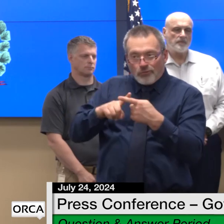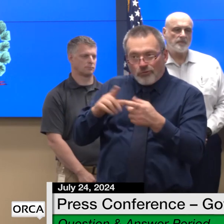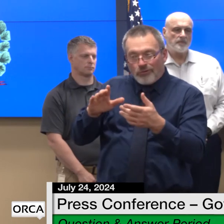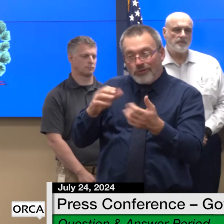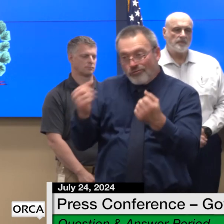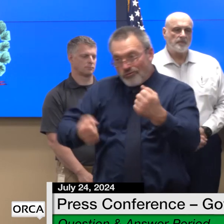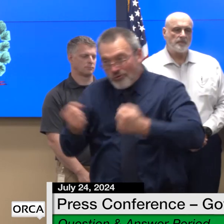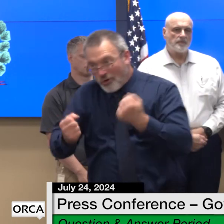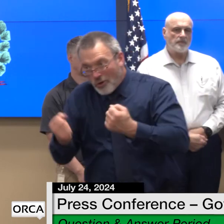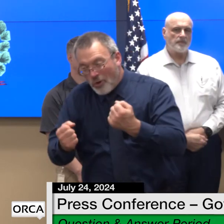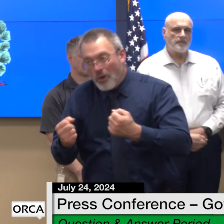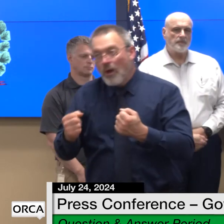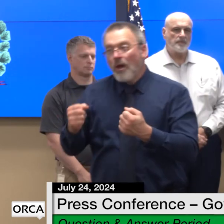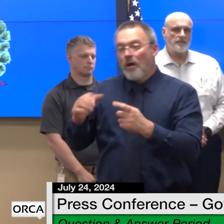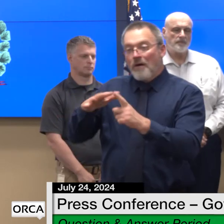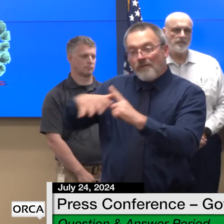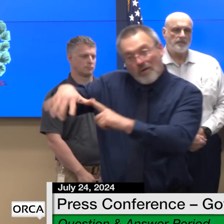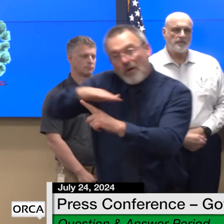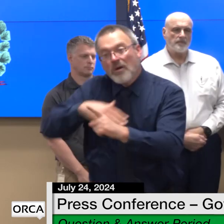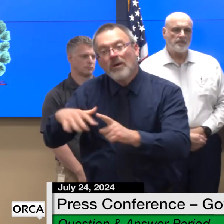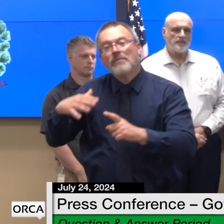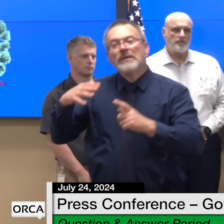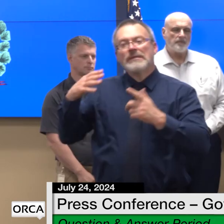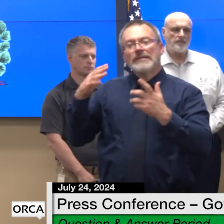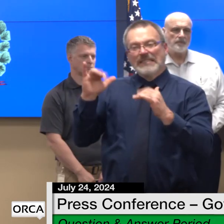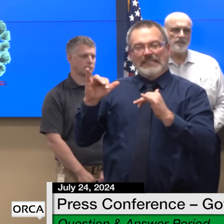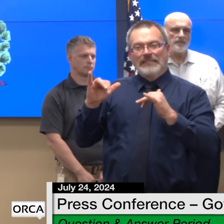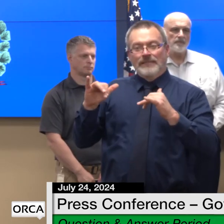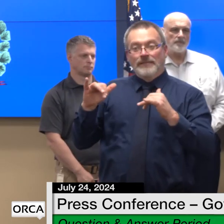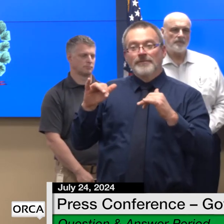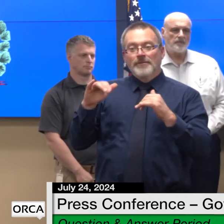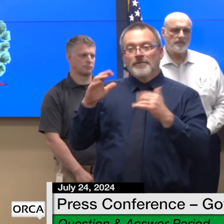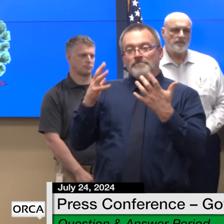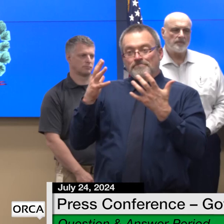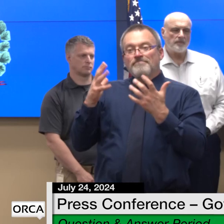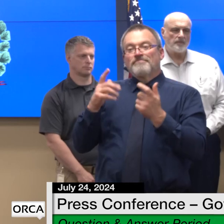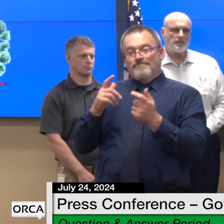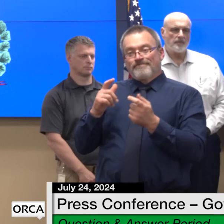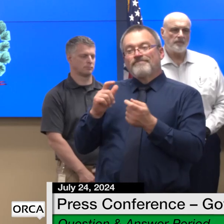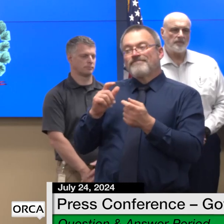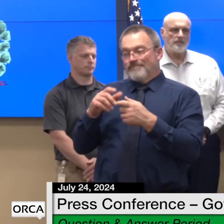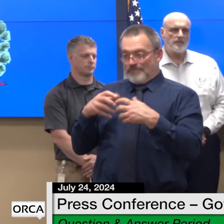see the phase out of the sale of new internal combustion engine vehicles by